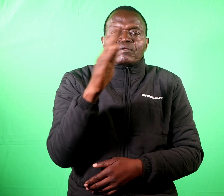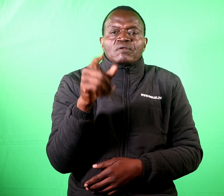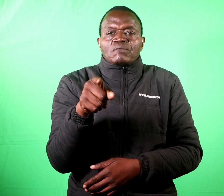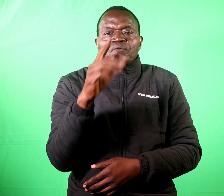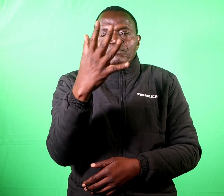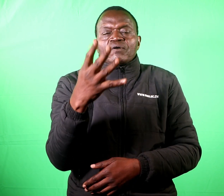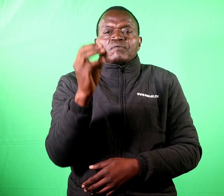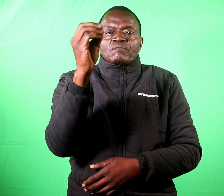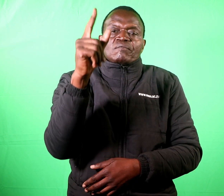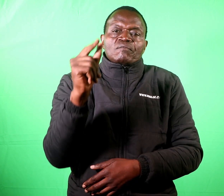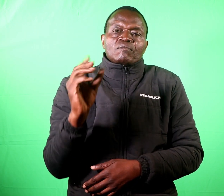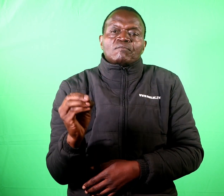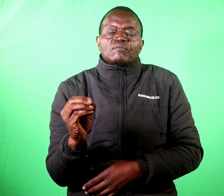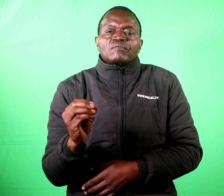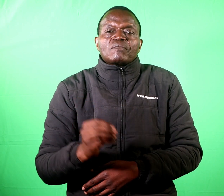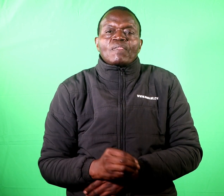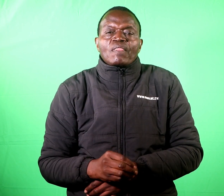10.5%. Marsh West,